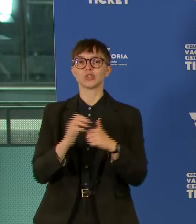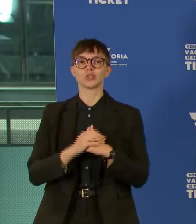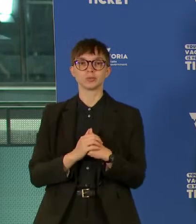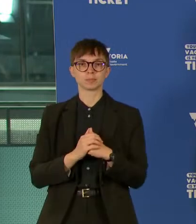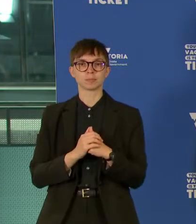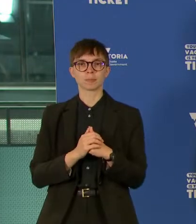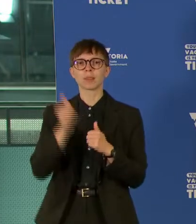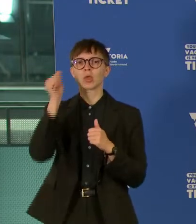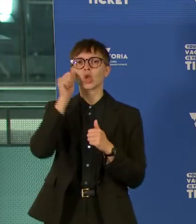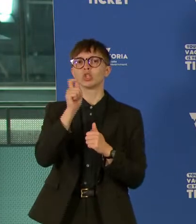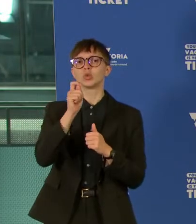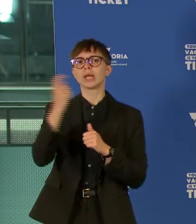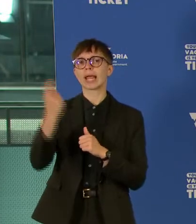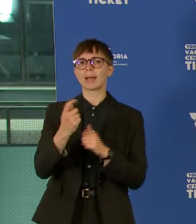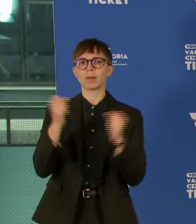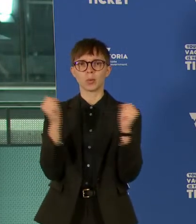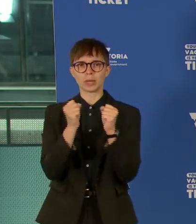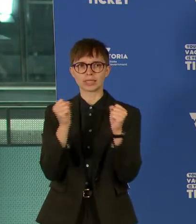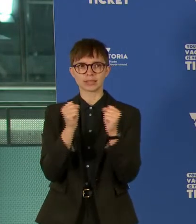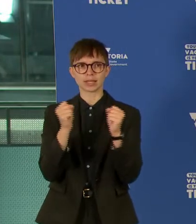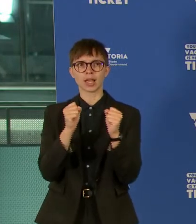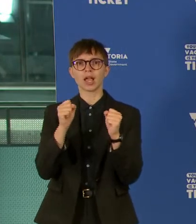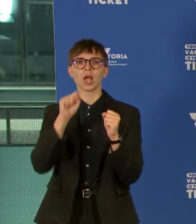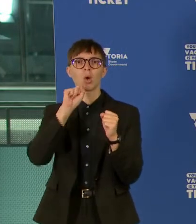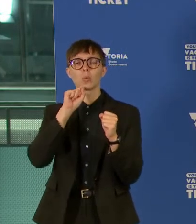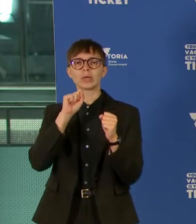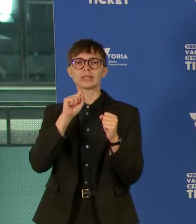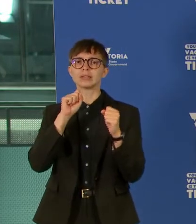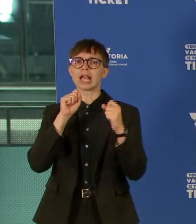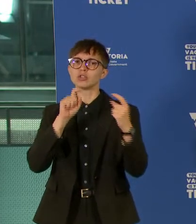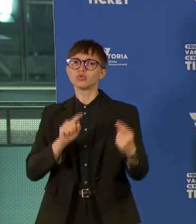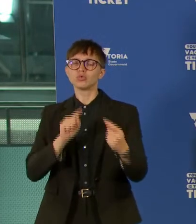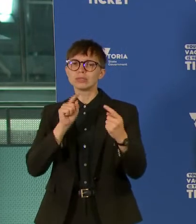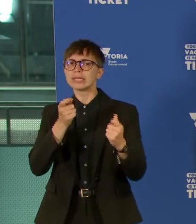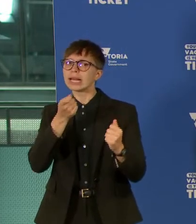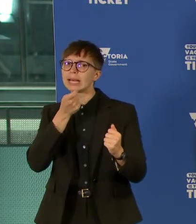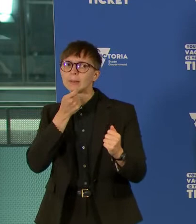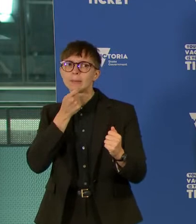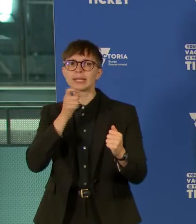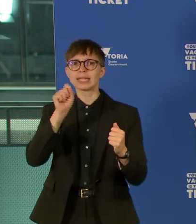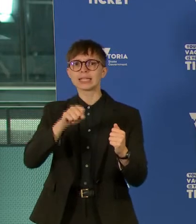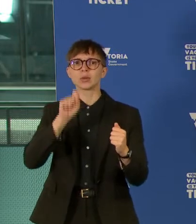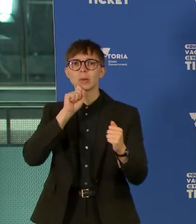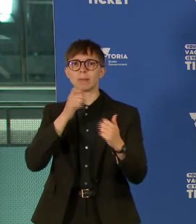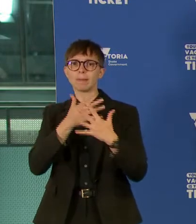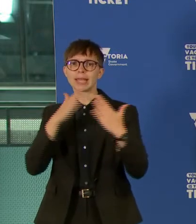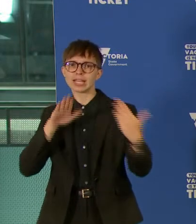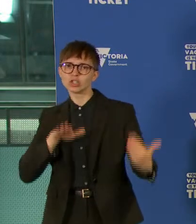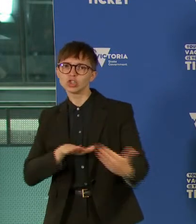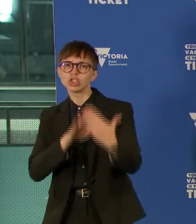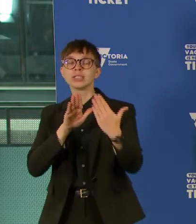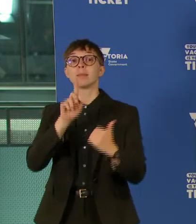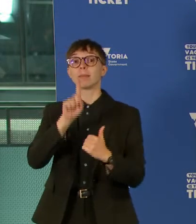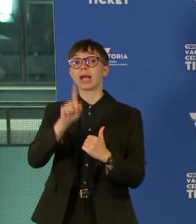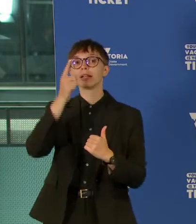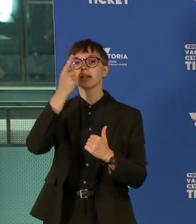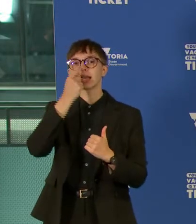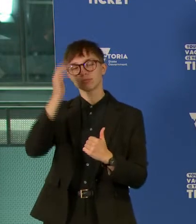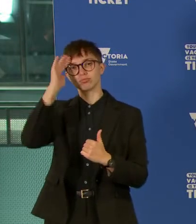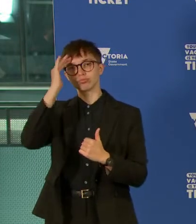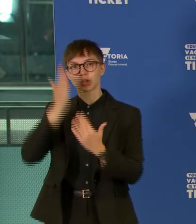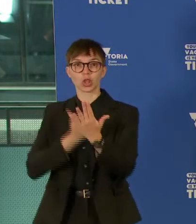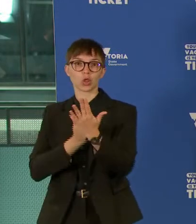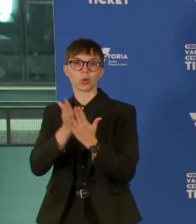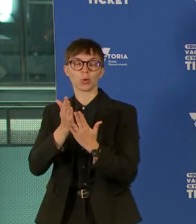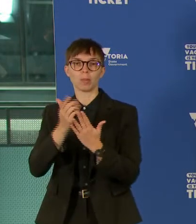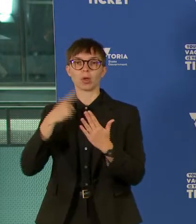Only the most important of settings remain, like staying home if you have COVID,